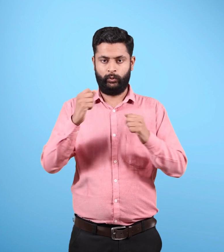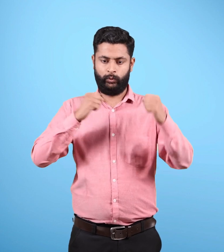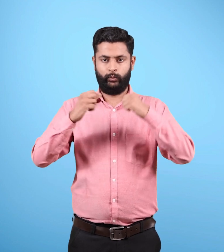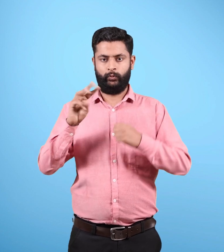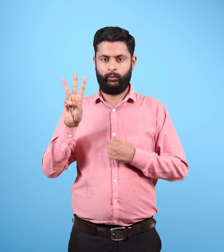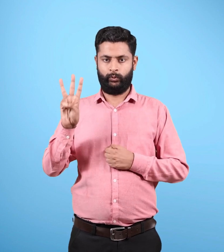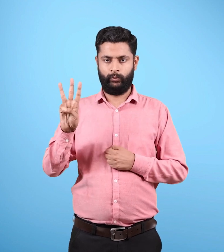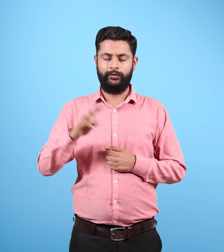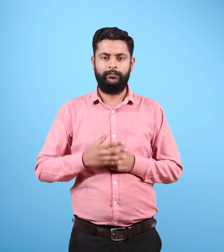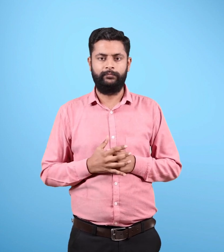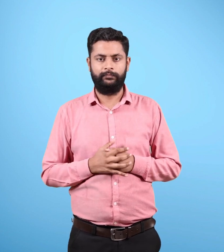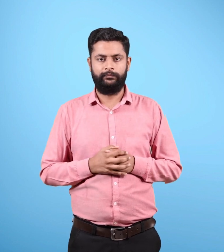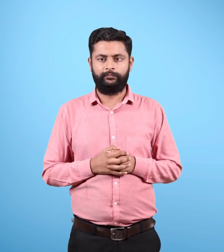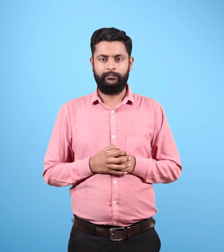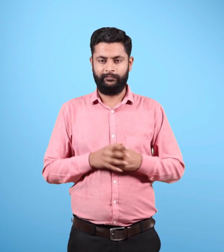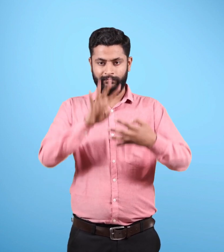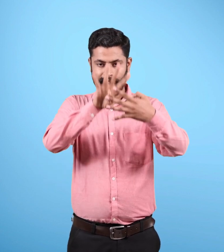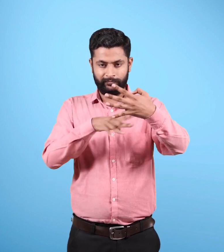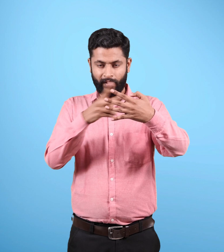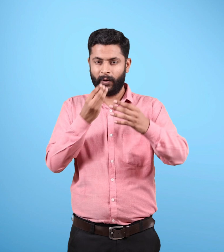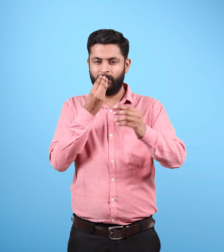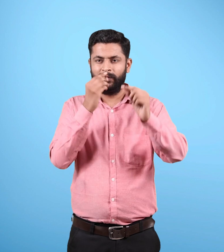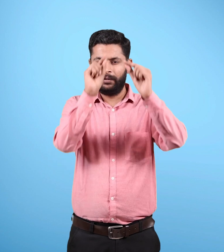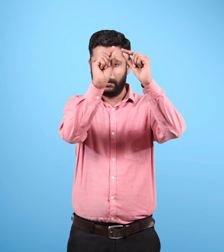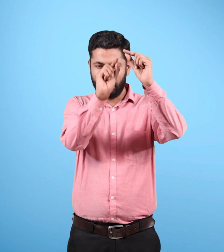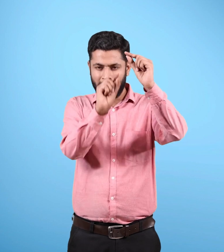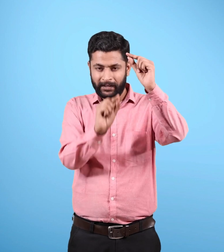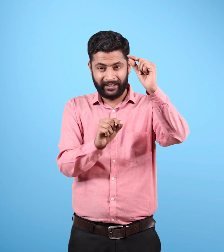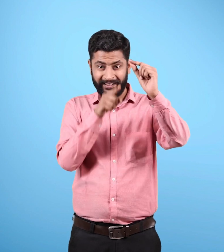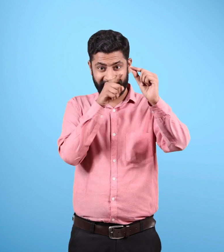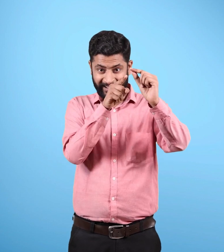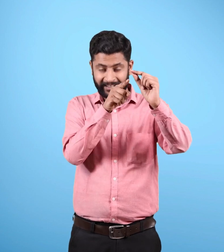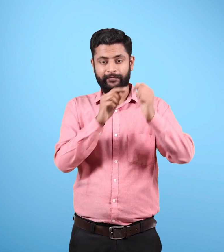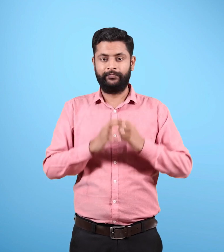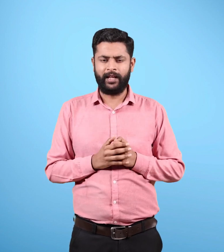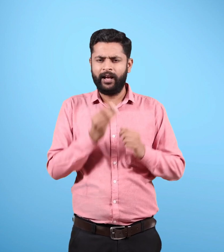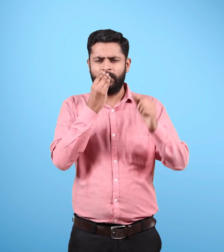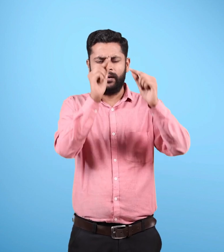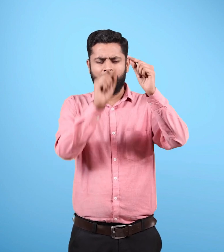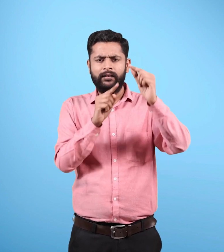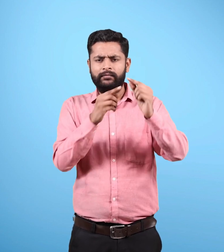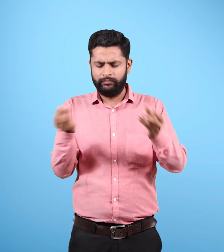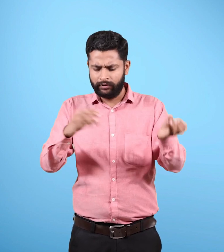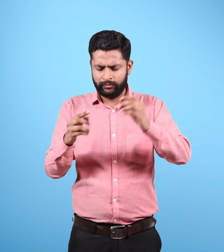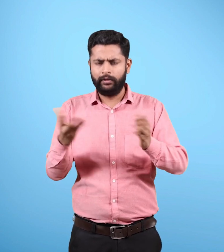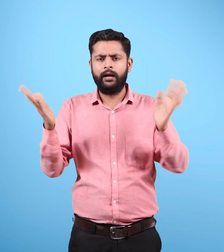Activity 3. Let us take the food items listed earlier and try to find